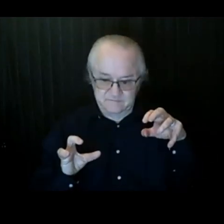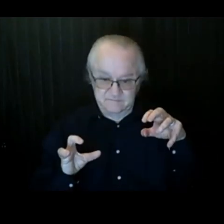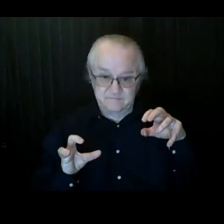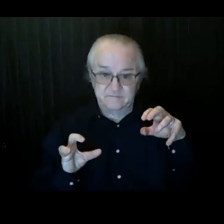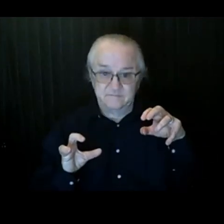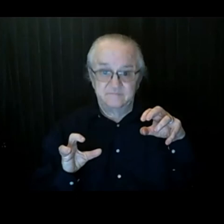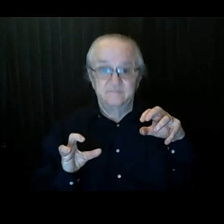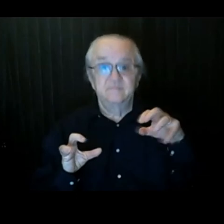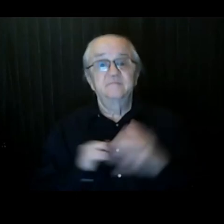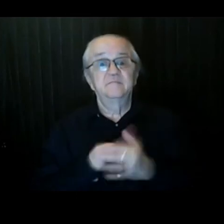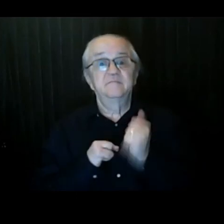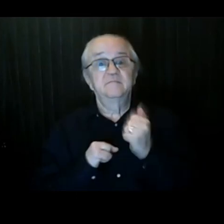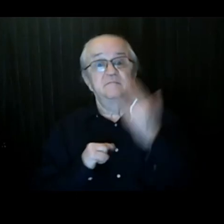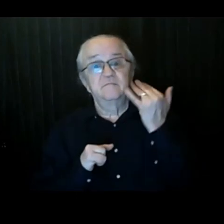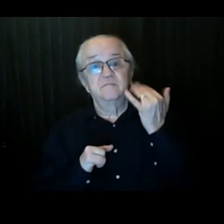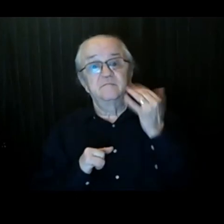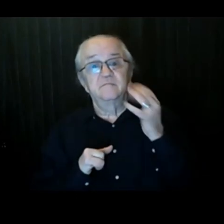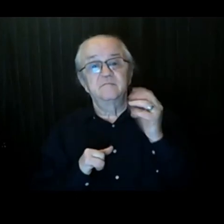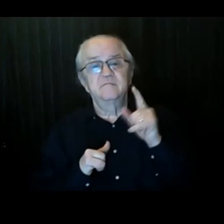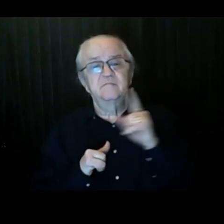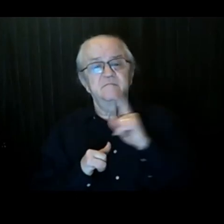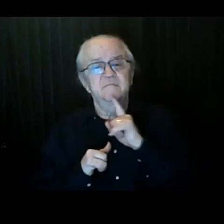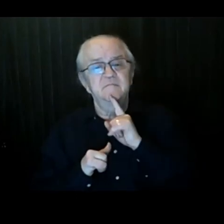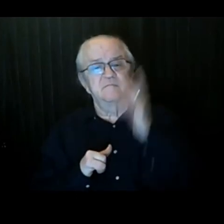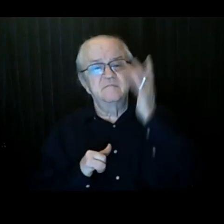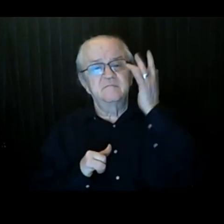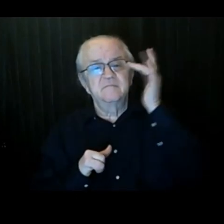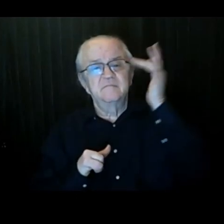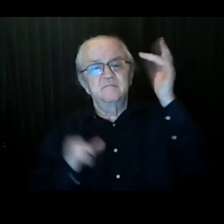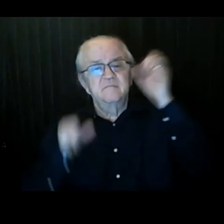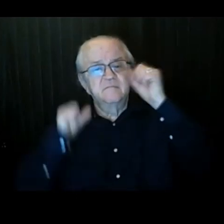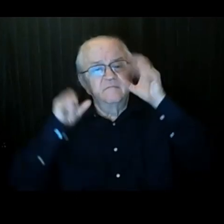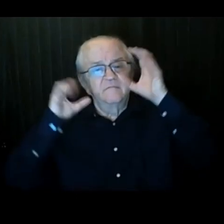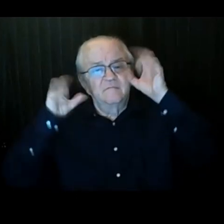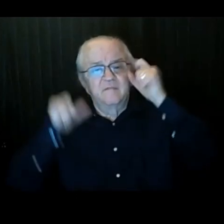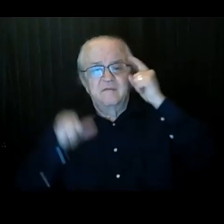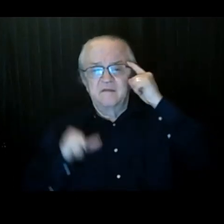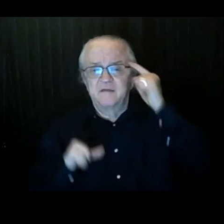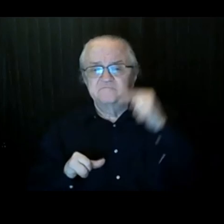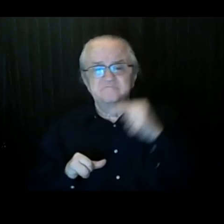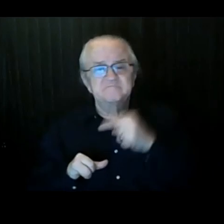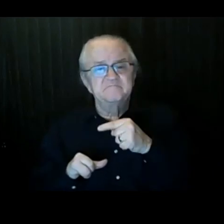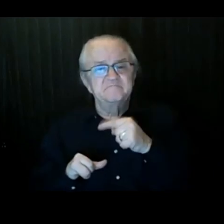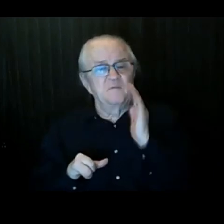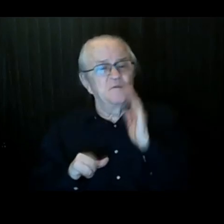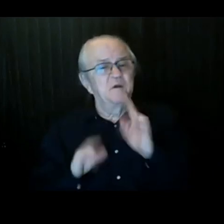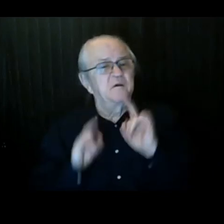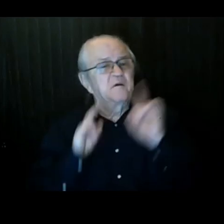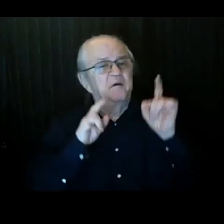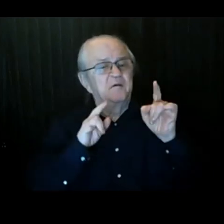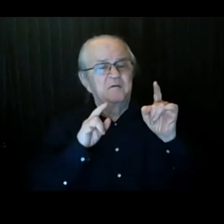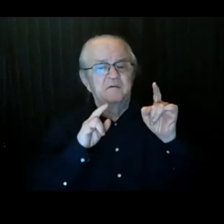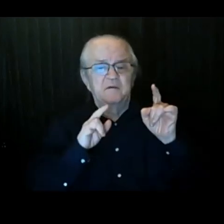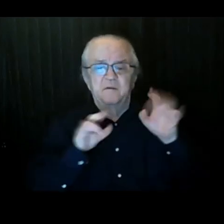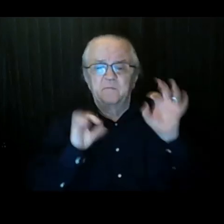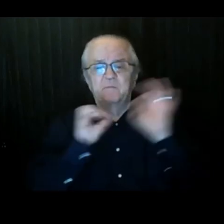mostly because Carol was so smart and so amazing. I just assumed she'd go somewhere amazing and important like her.